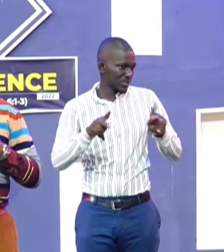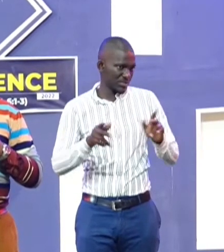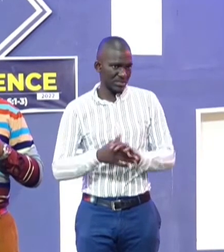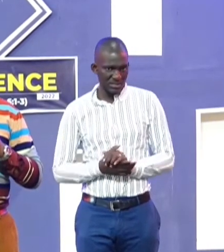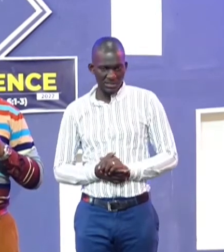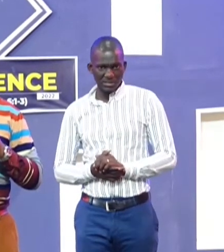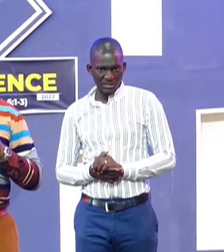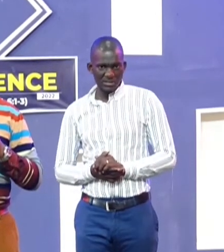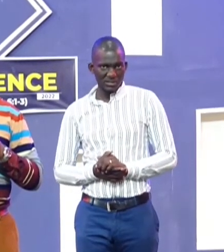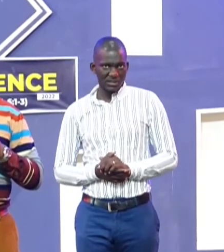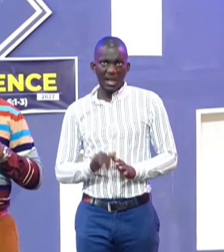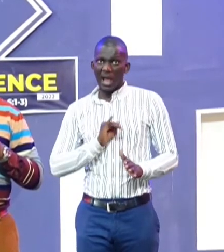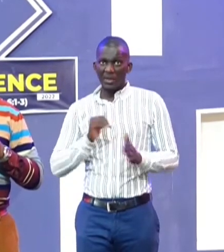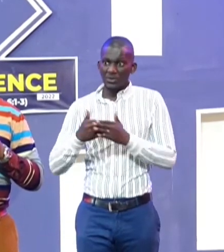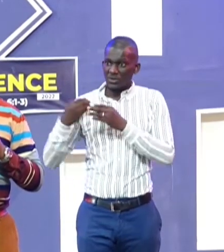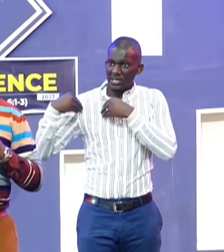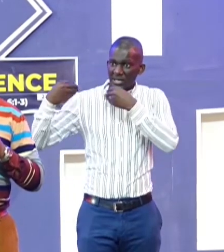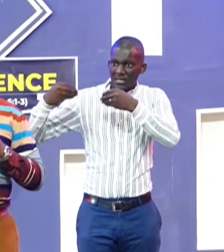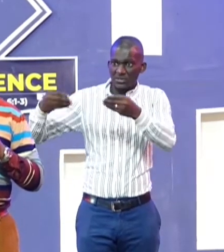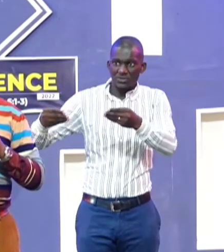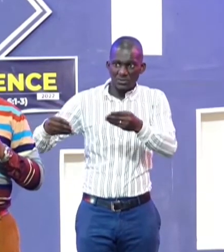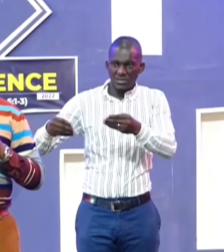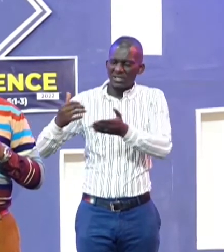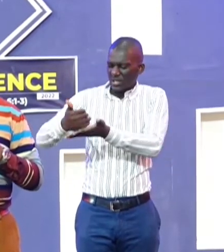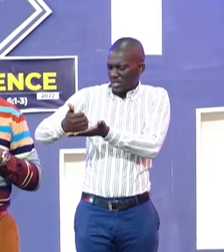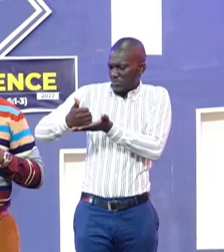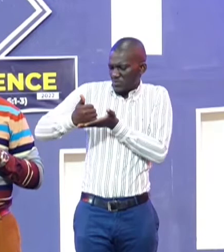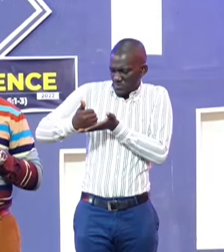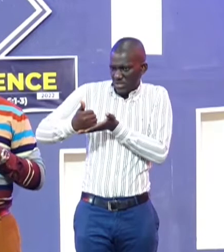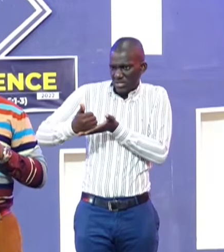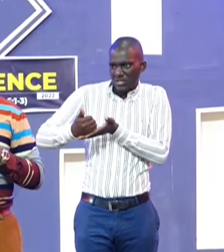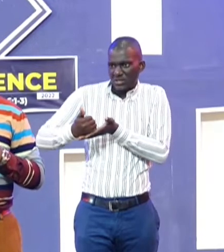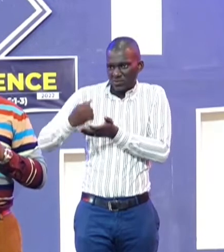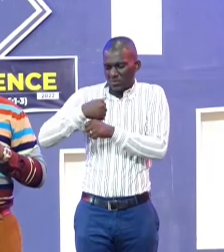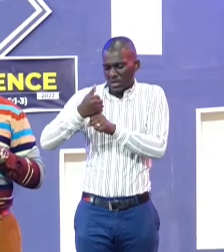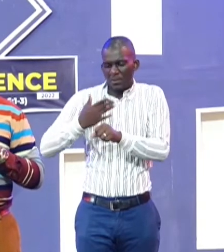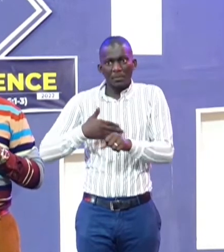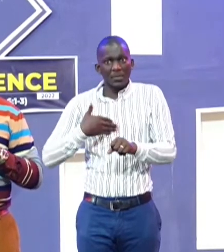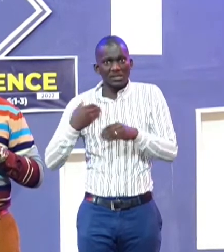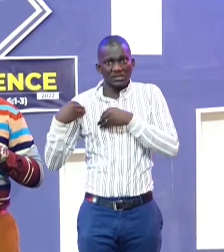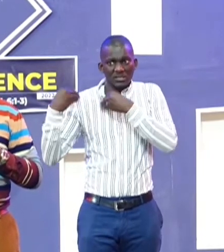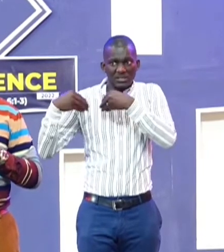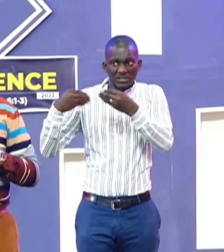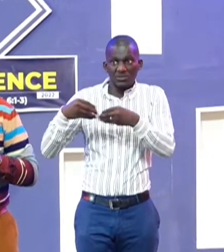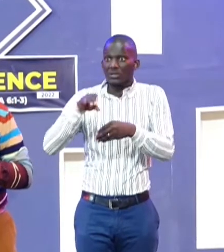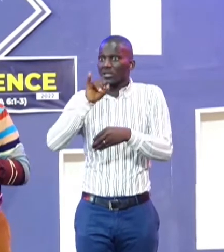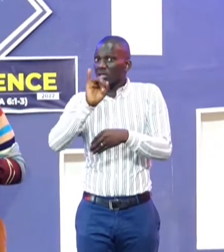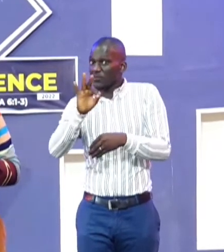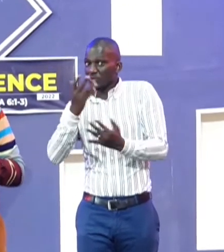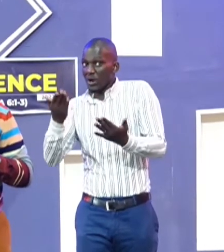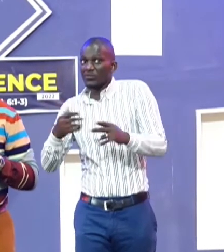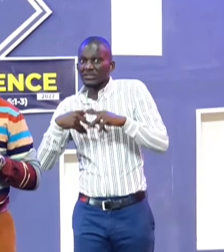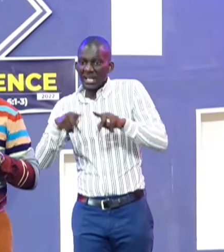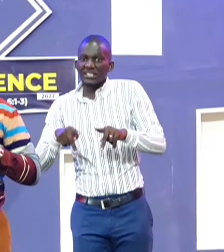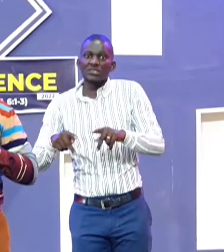new beginning. I am a generation. Help me make up my generation. If